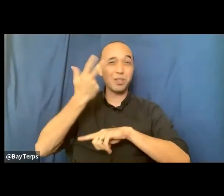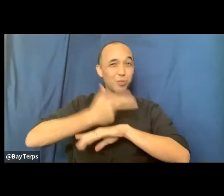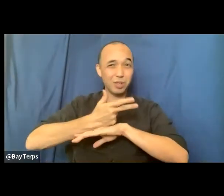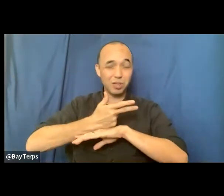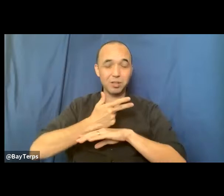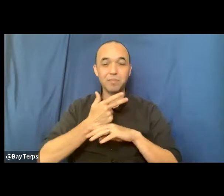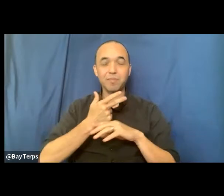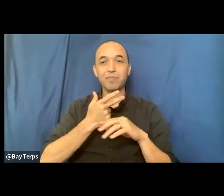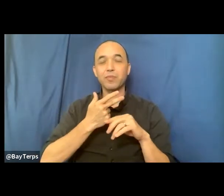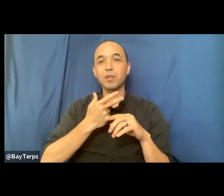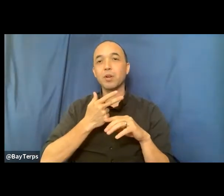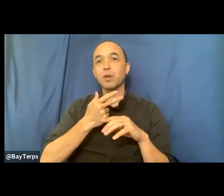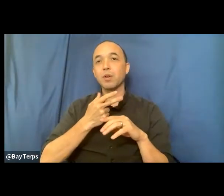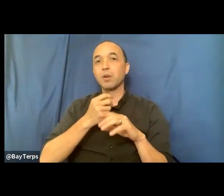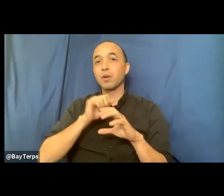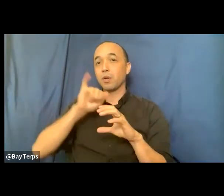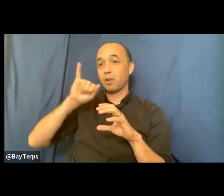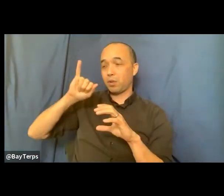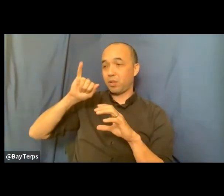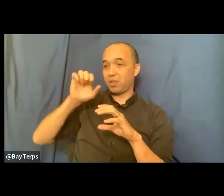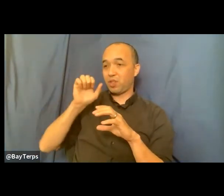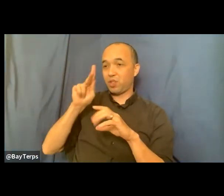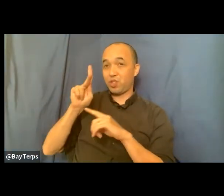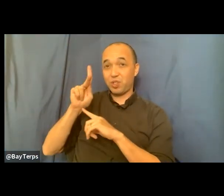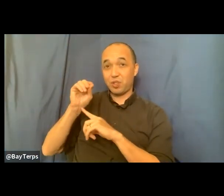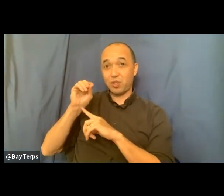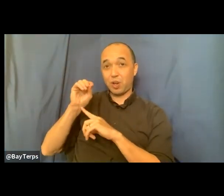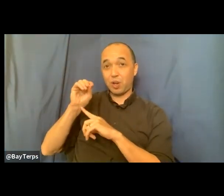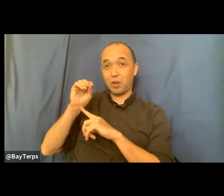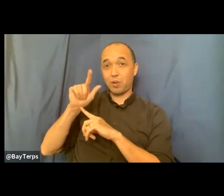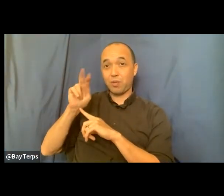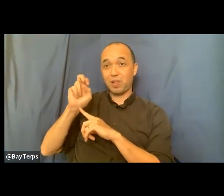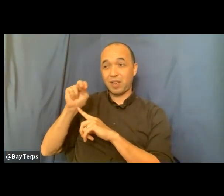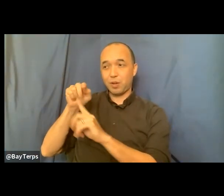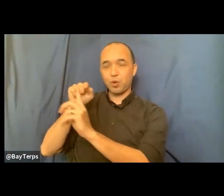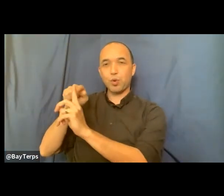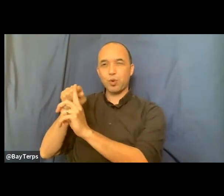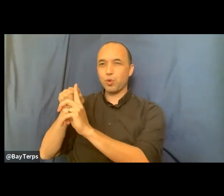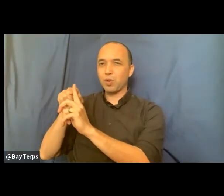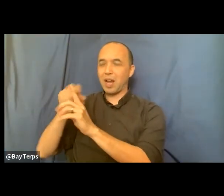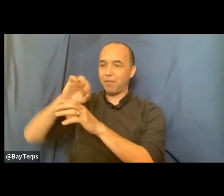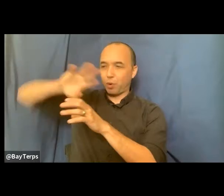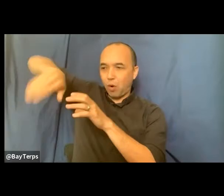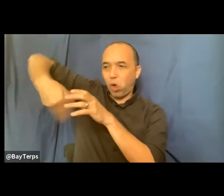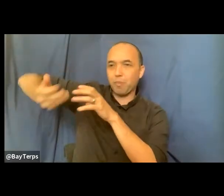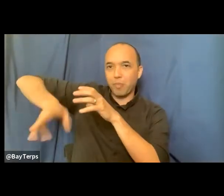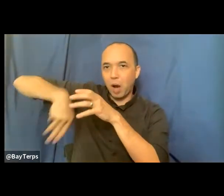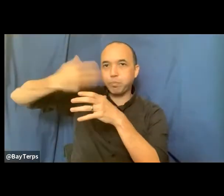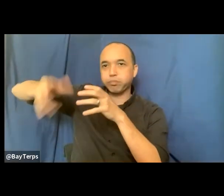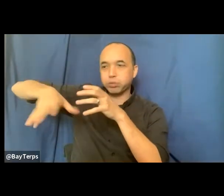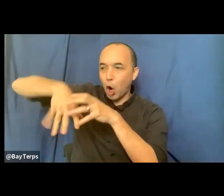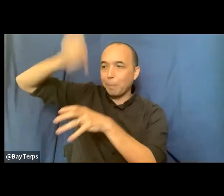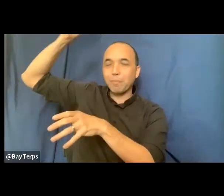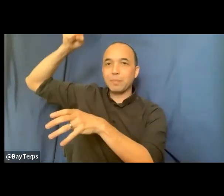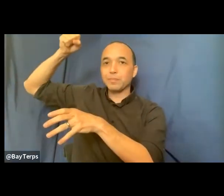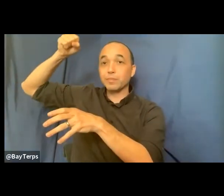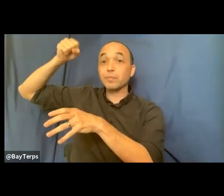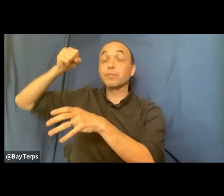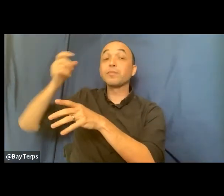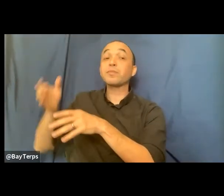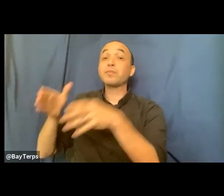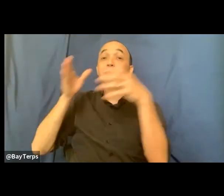the etchings and the sculpted designs, you don't necessarily have to hollow them out. Sometimes we hollow it out just before we're going to pop a light